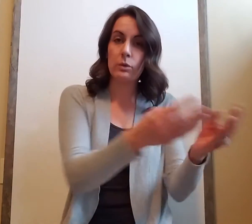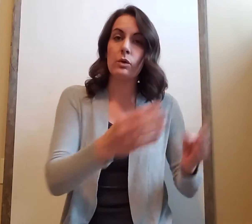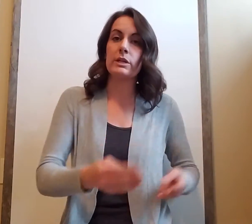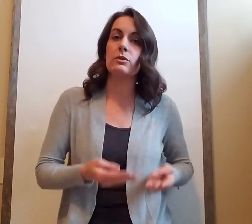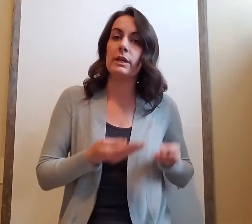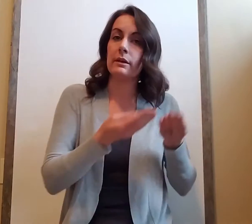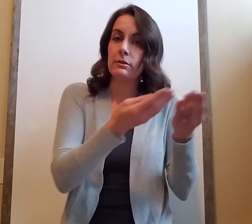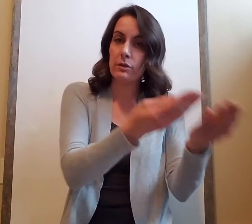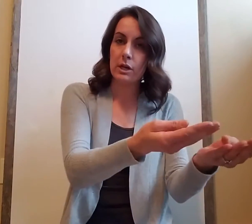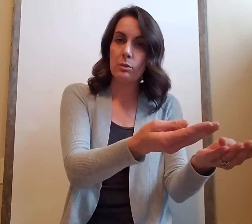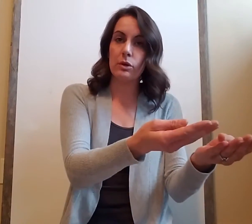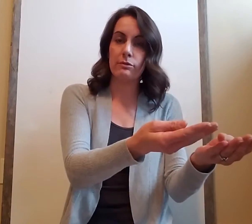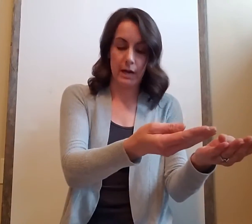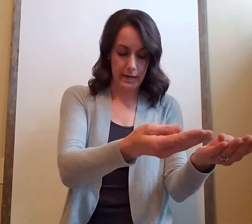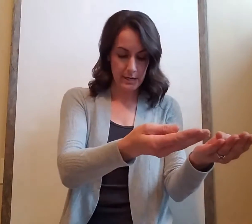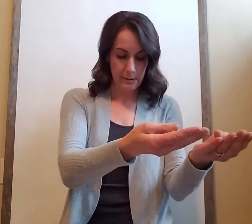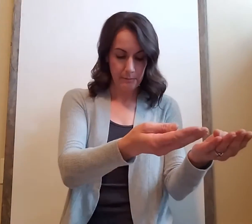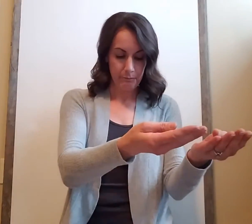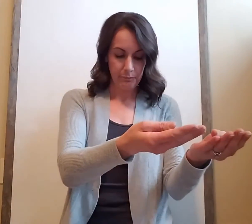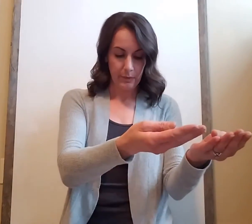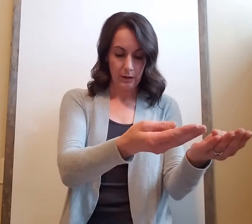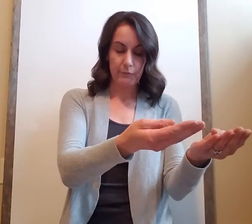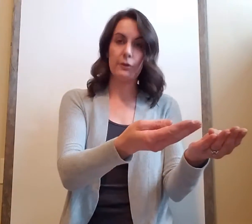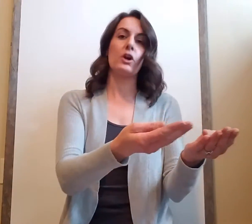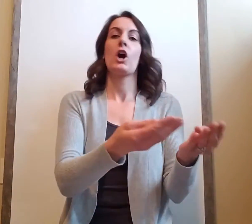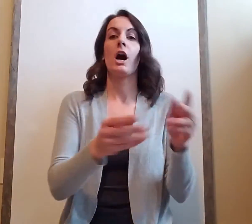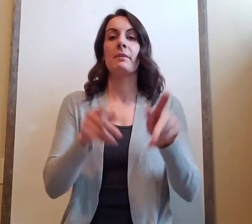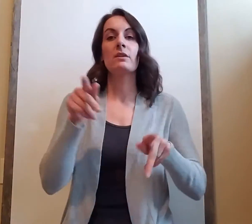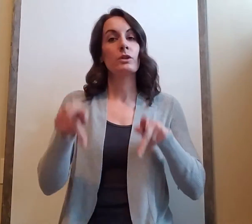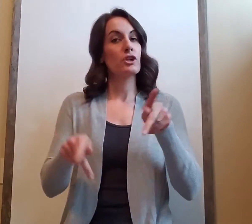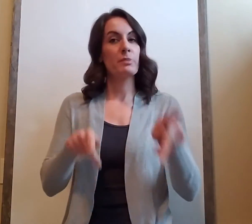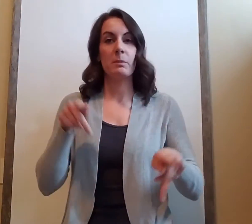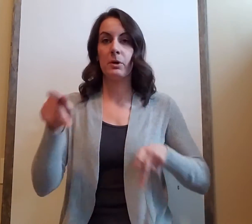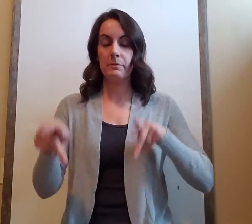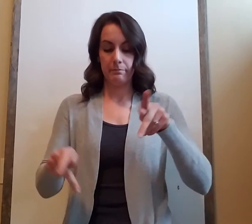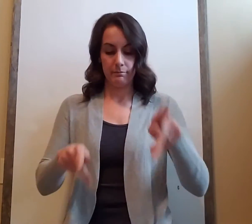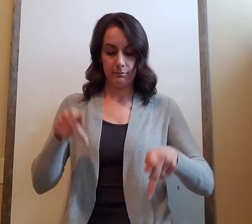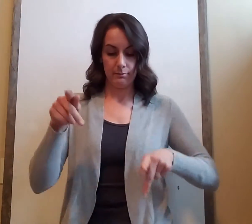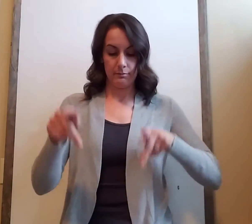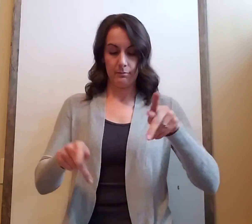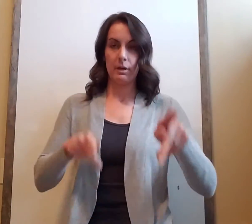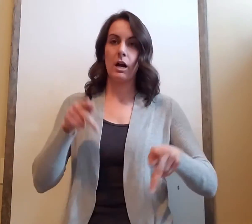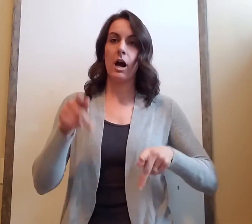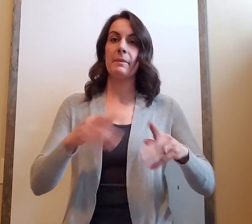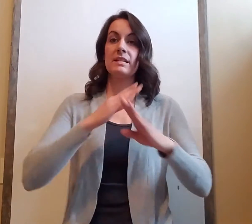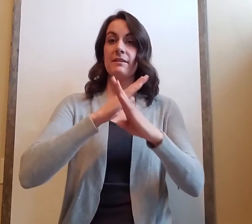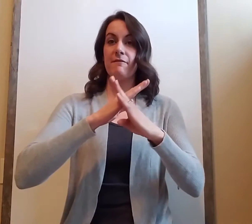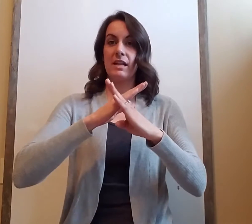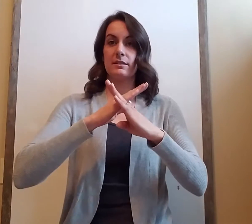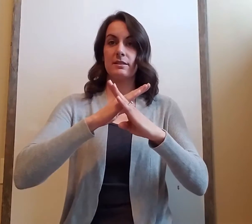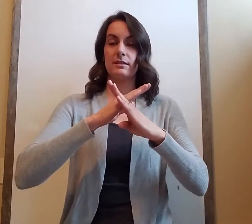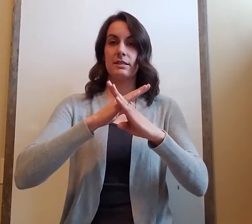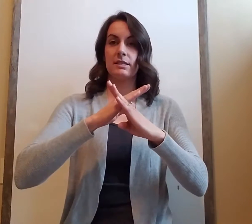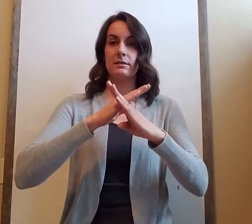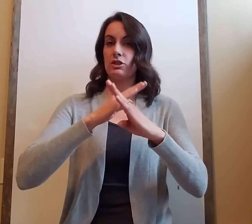going to give, provide for the common, which are people, common defense. This is just